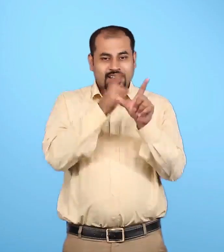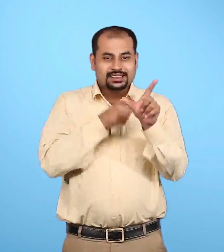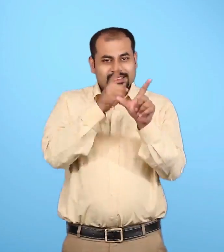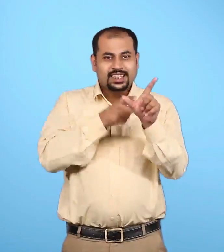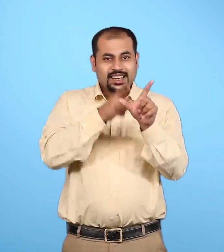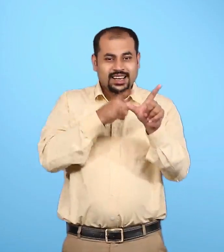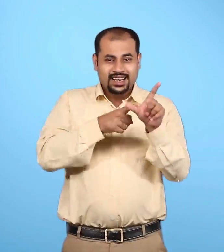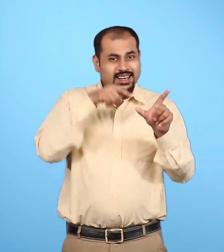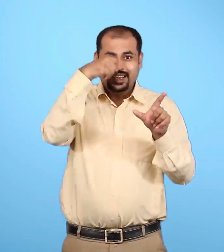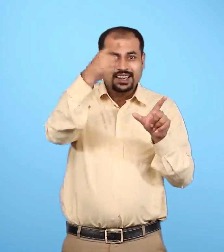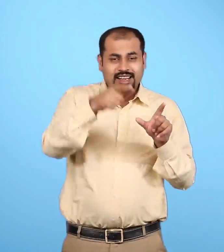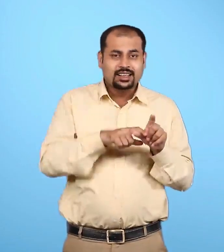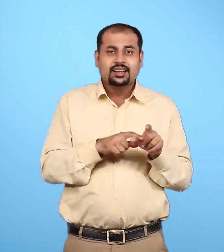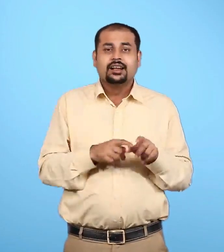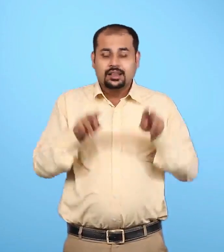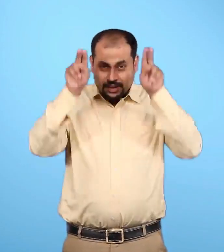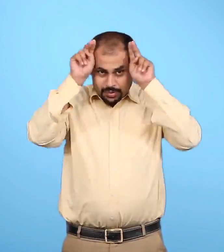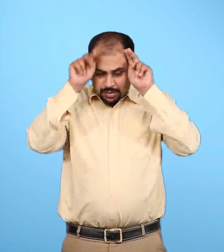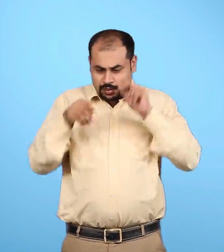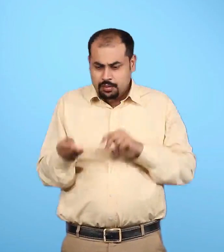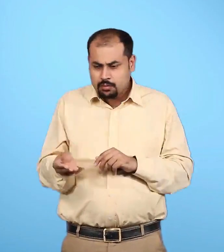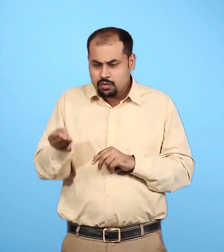After each year, the number of rabbits was